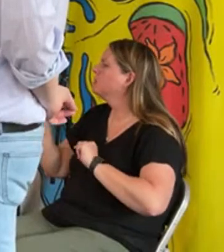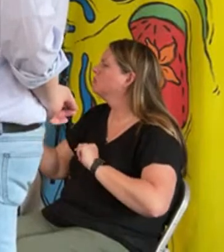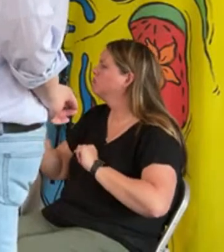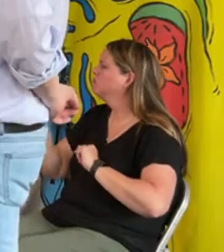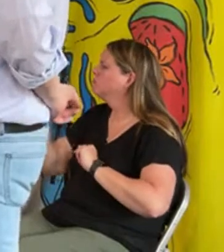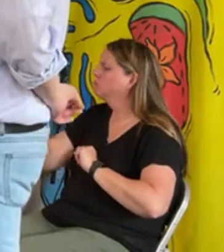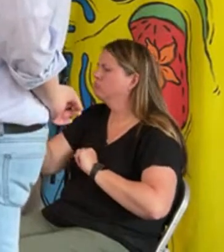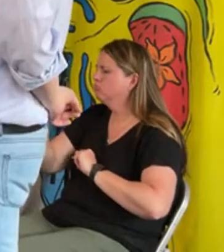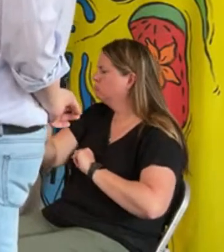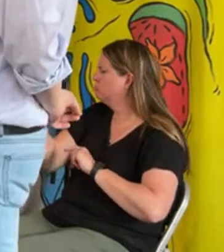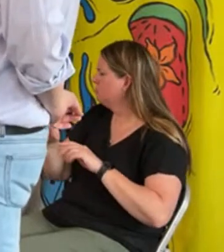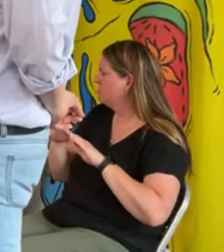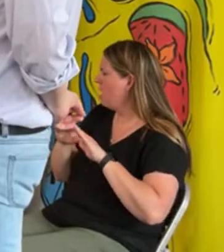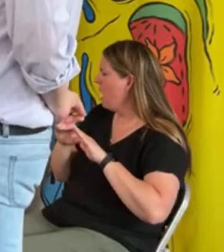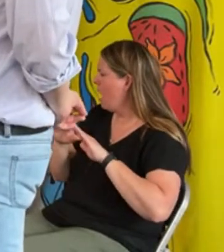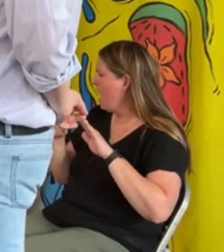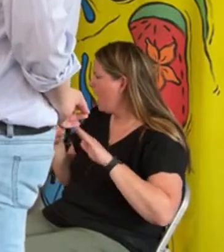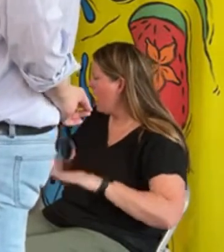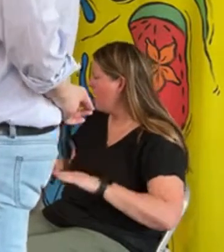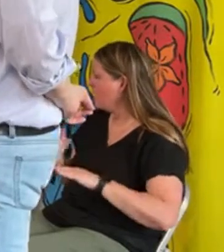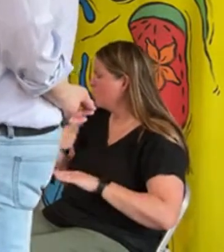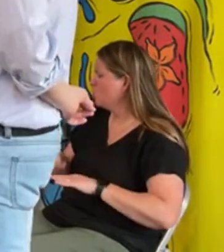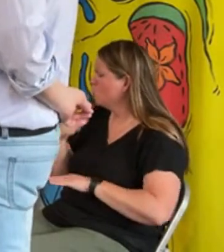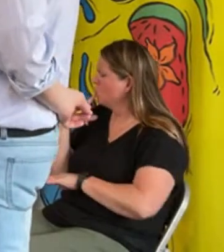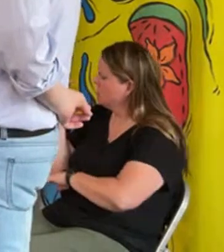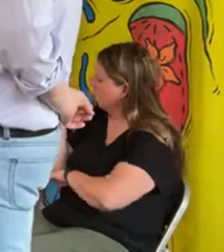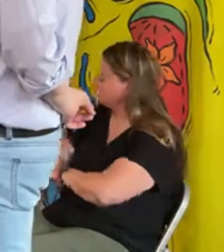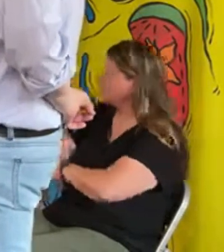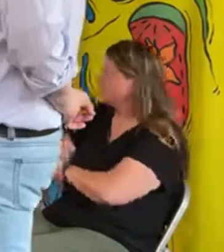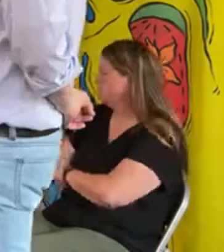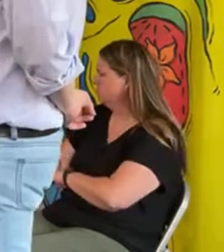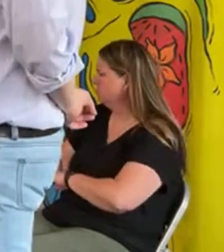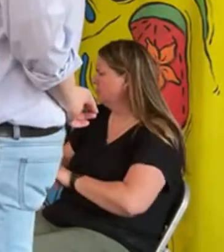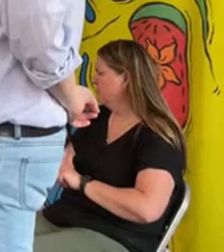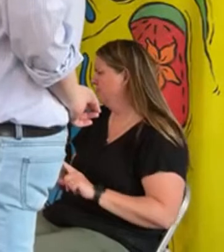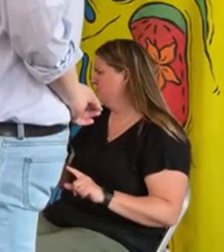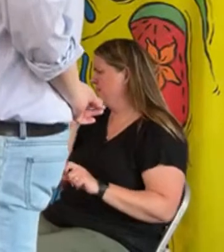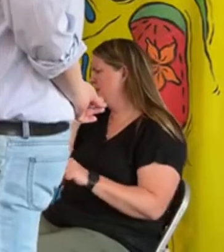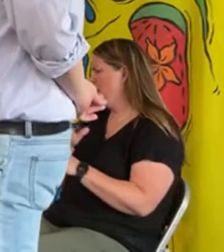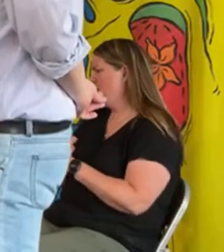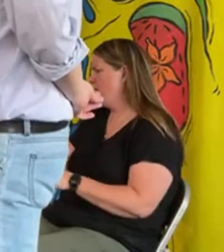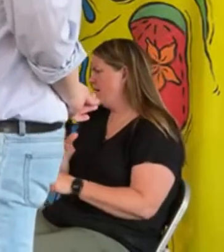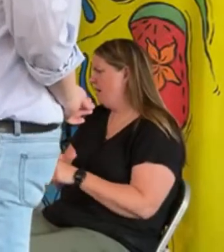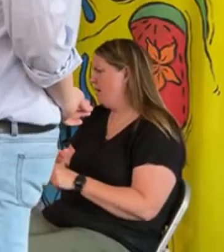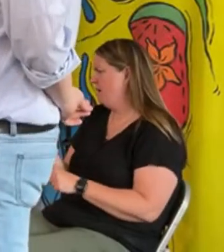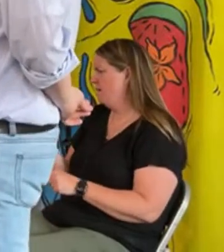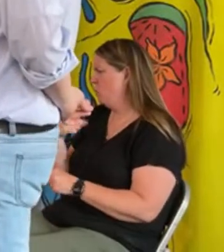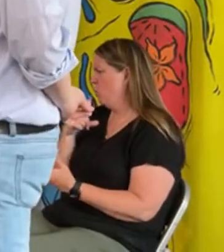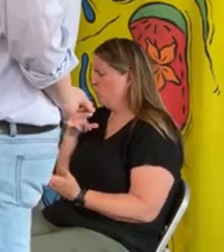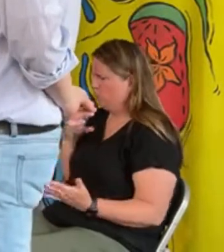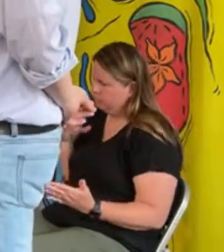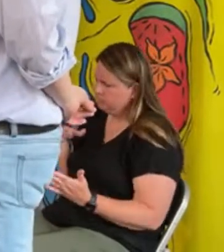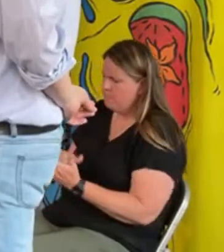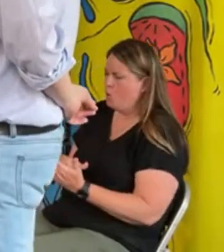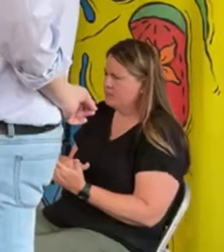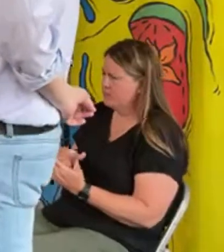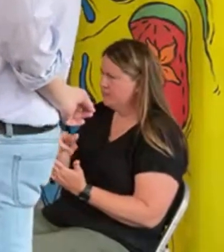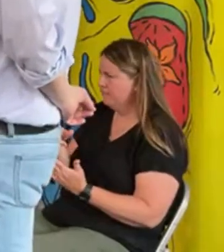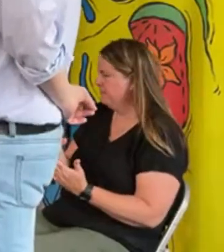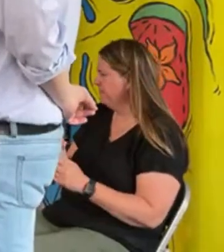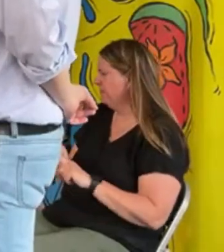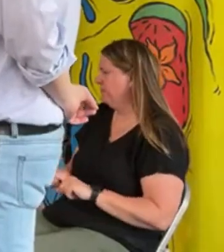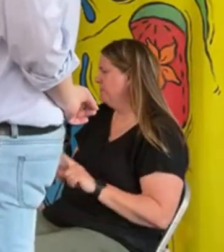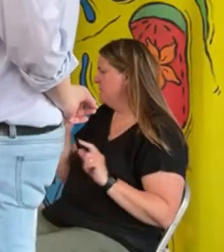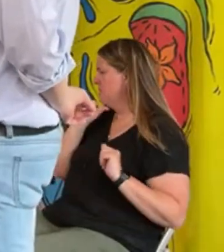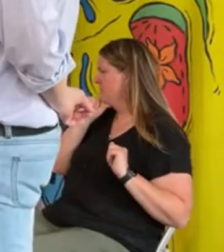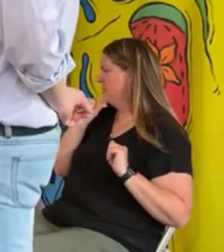people's houses, we protested, but not enough. We opposed